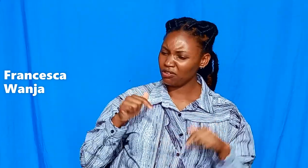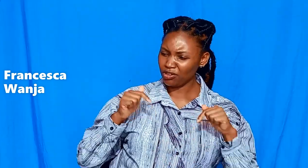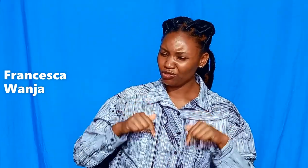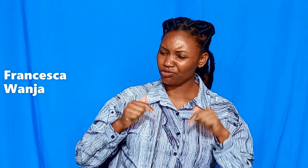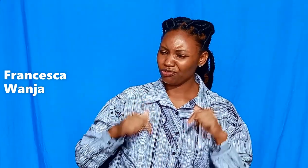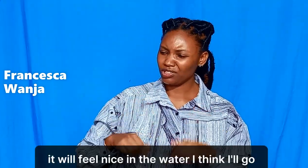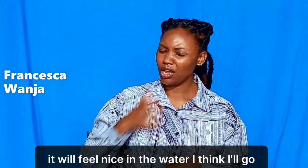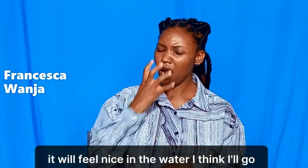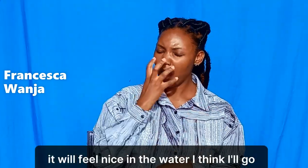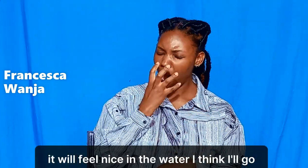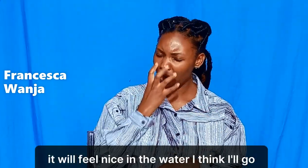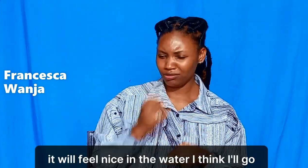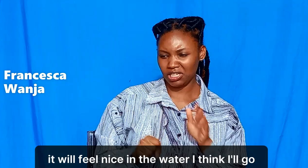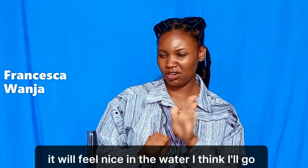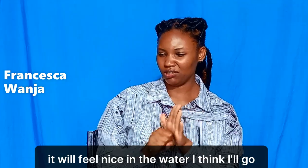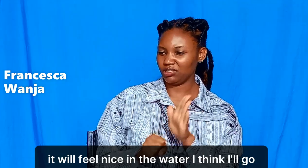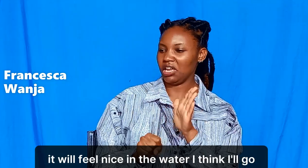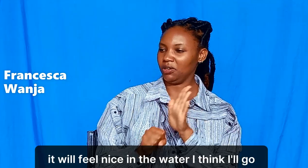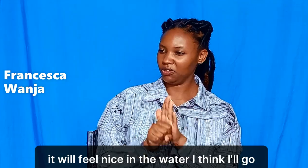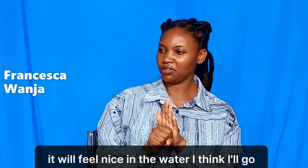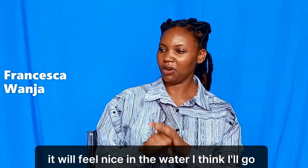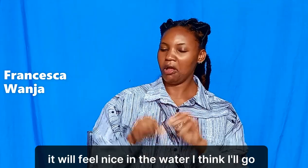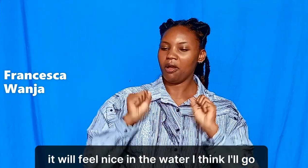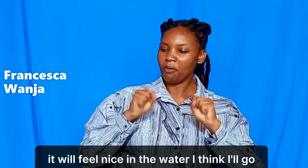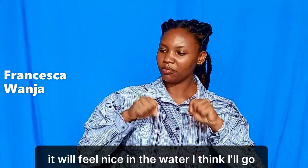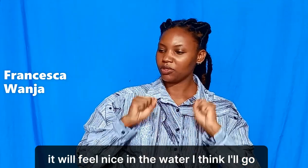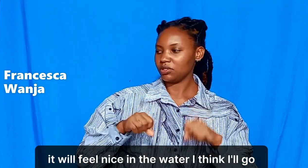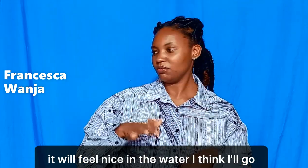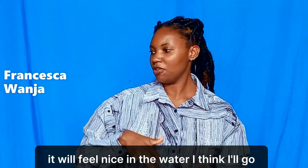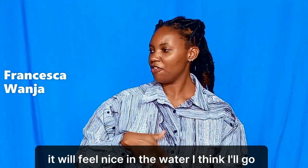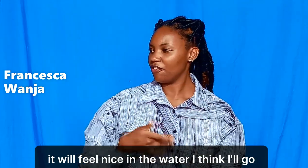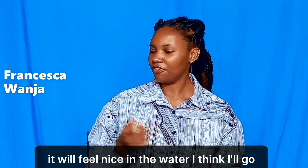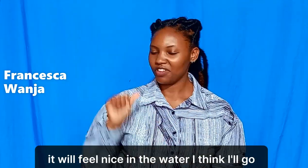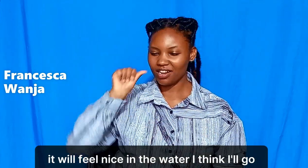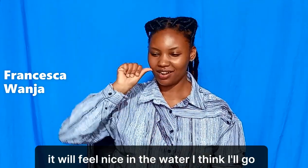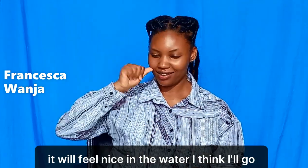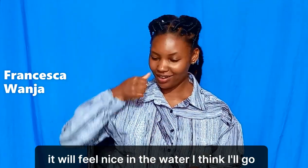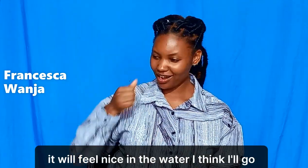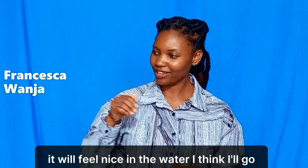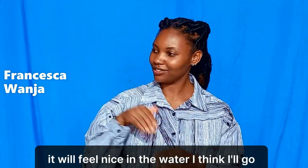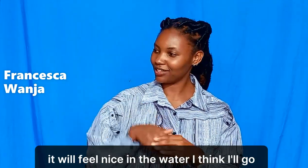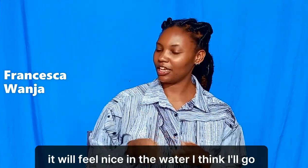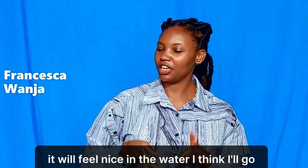It will feel nice in the water. I think I'll go.